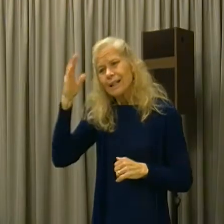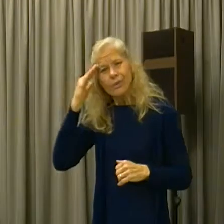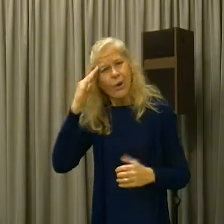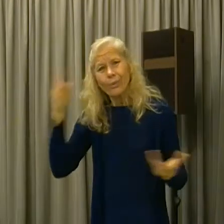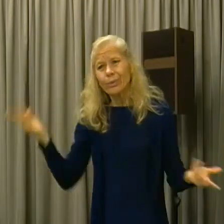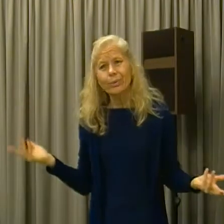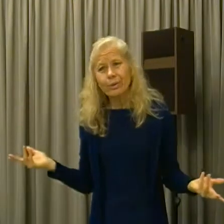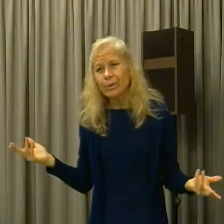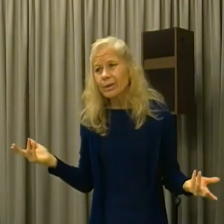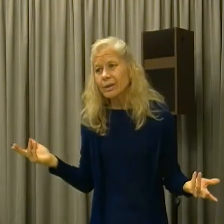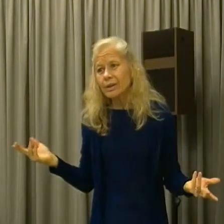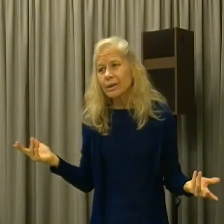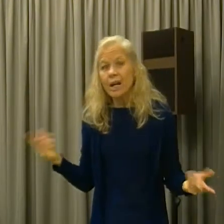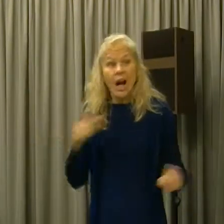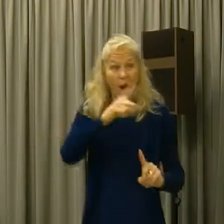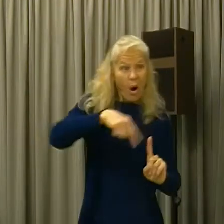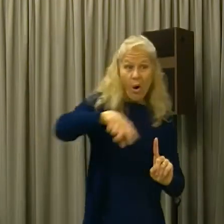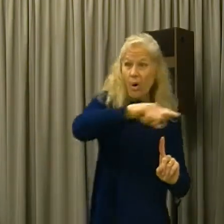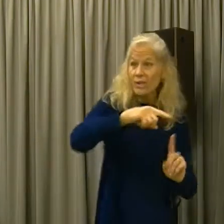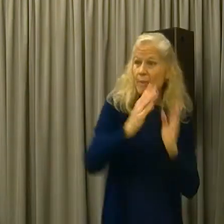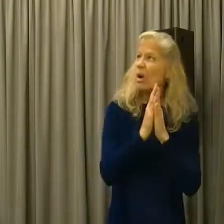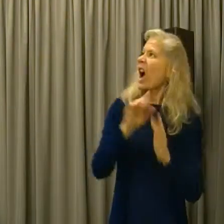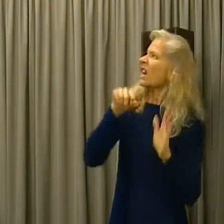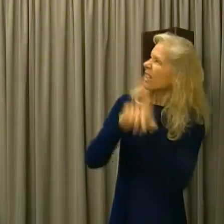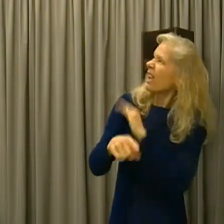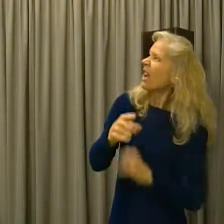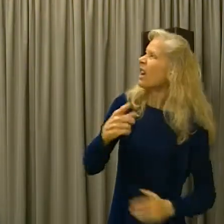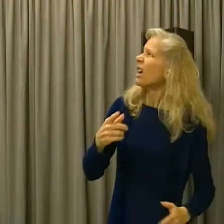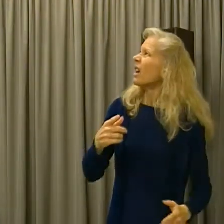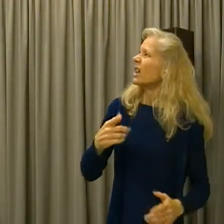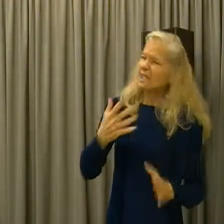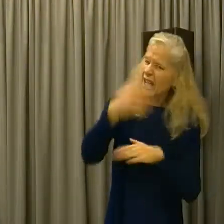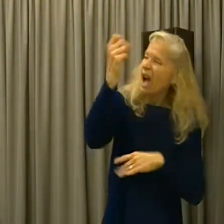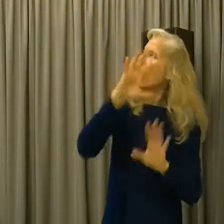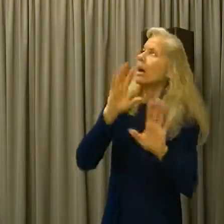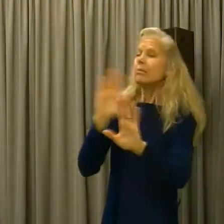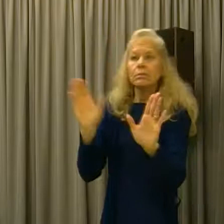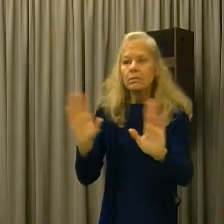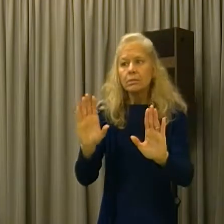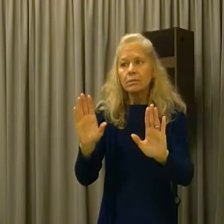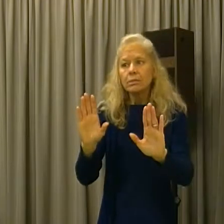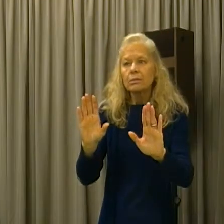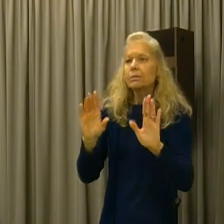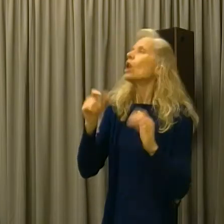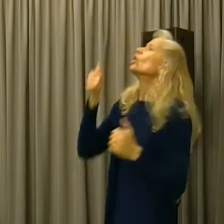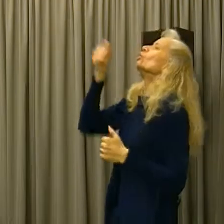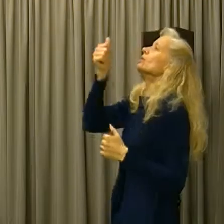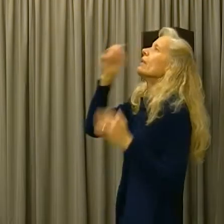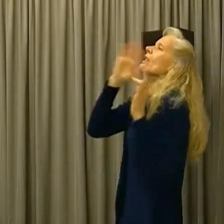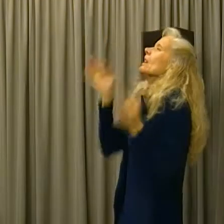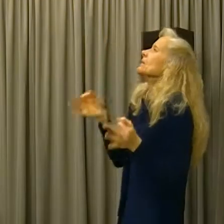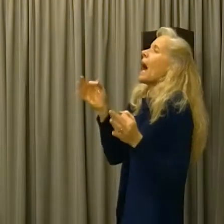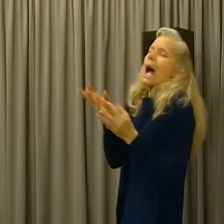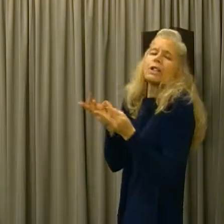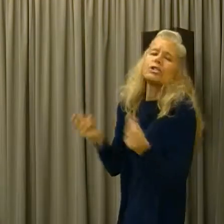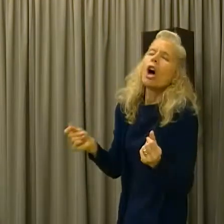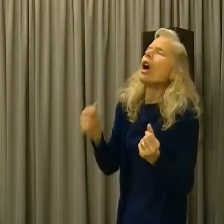And by the way, he always does it in love. He always does it for our good. Life perfection.